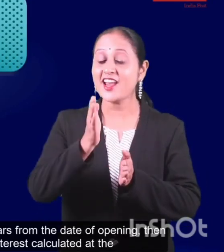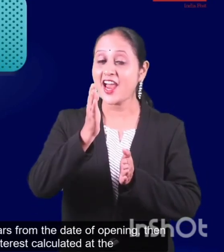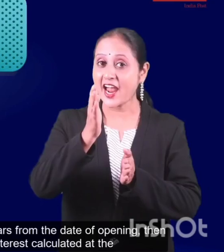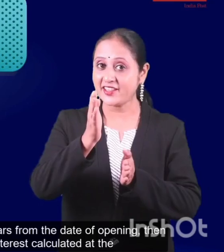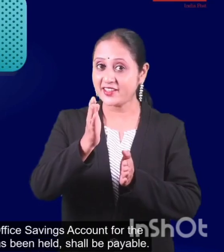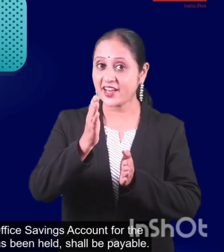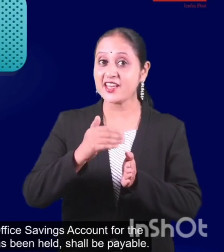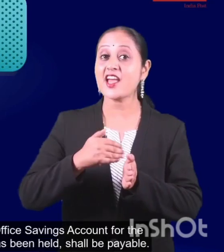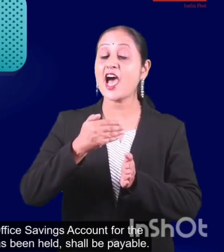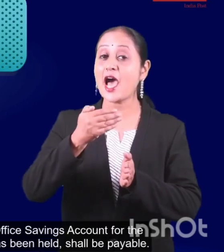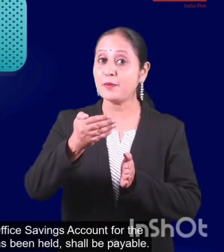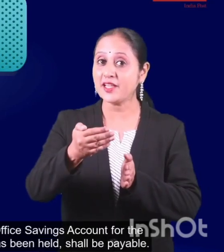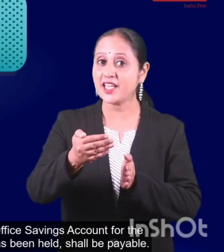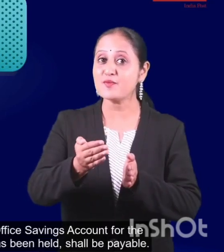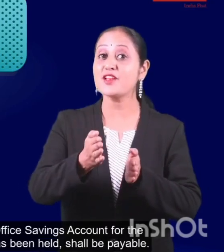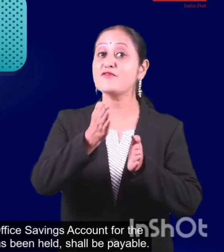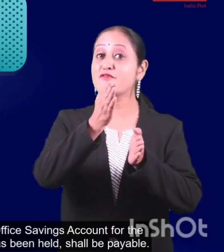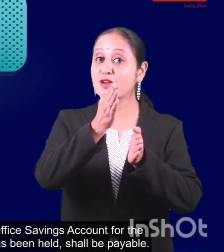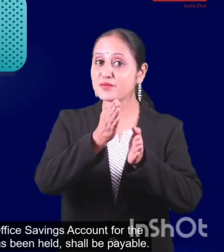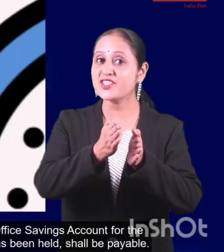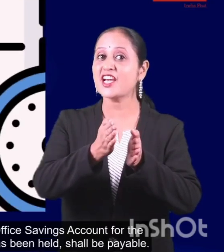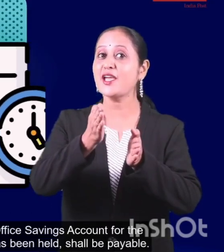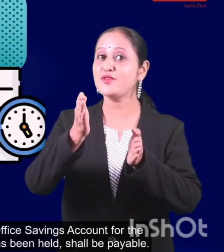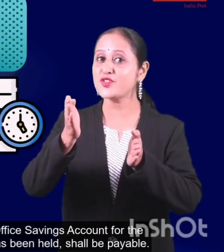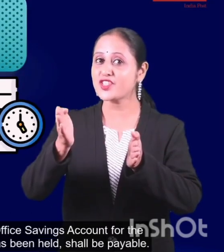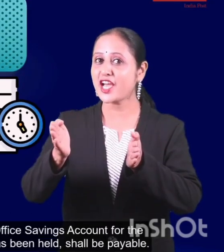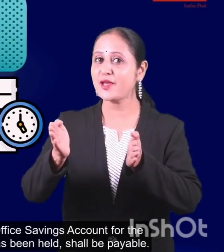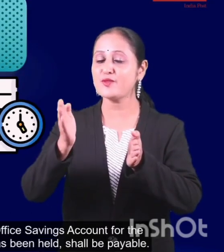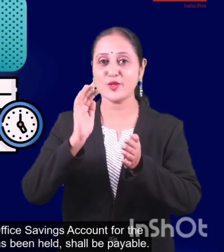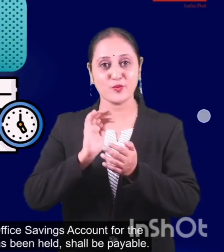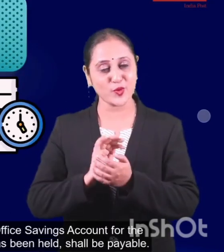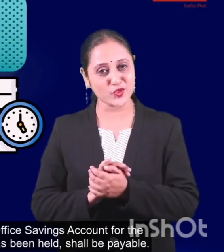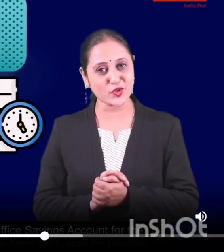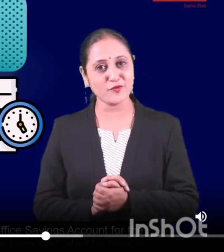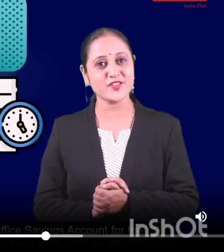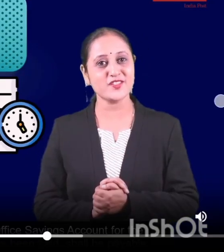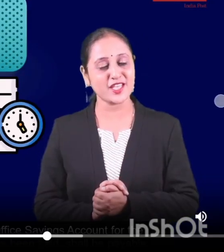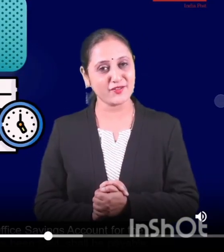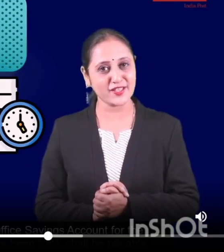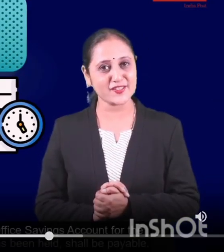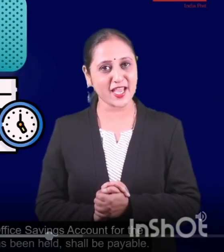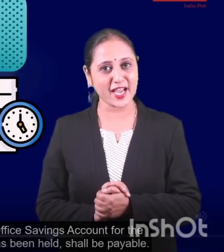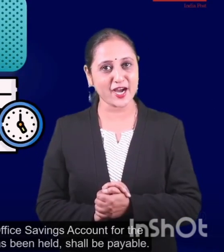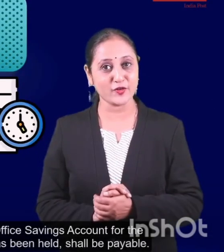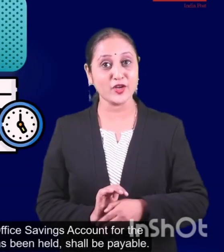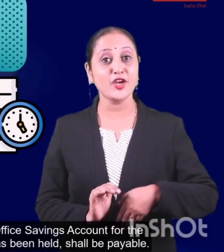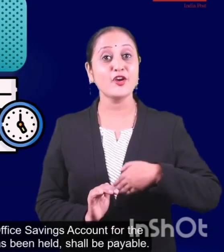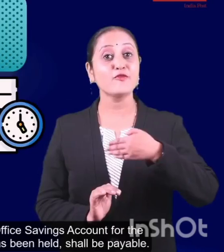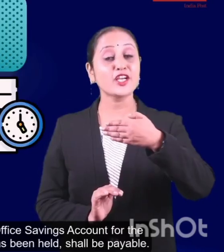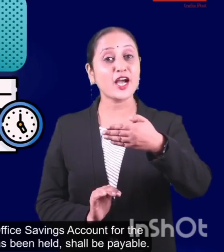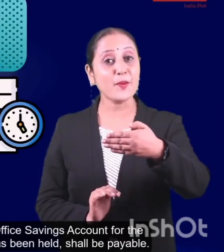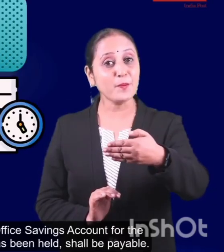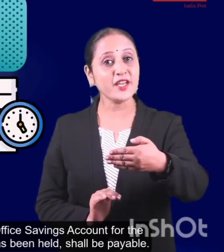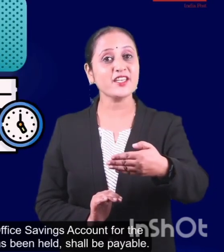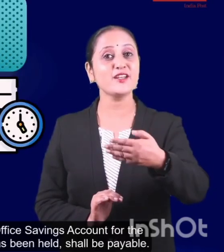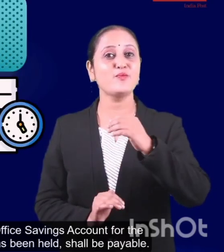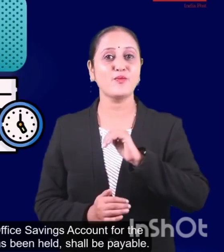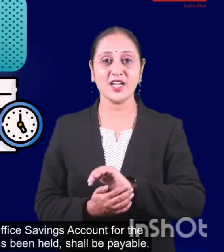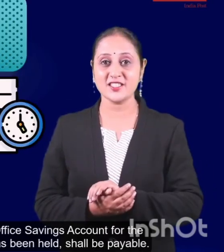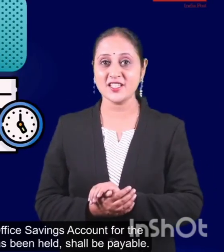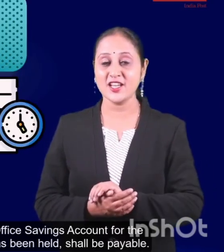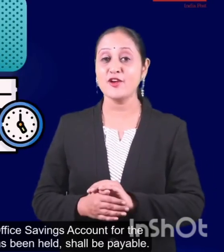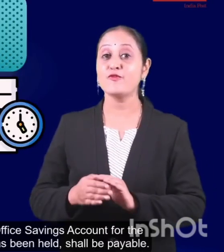interest calculated at the rate applicable from time to time to the post office savings account for